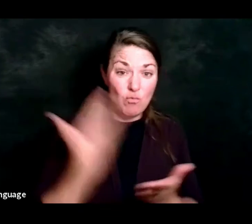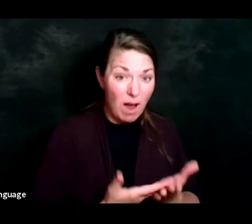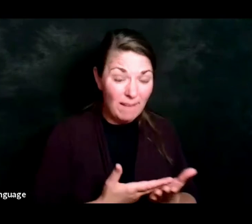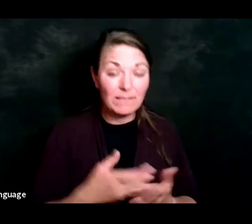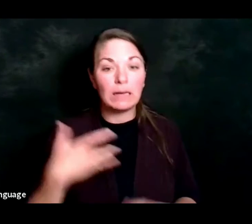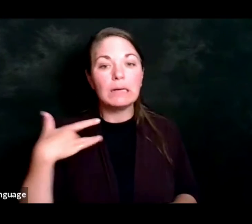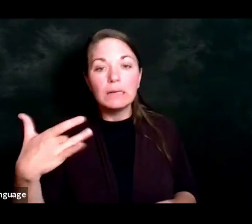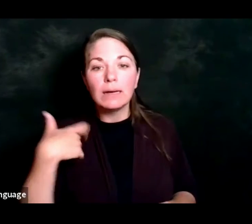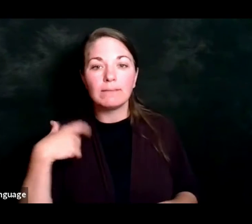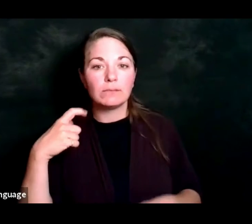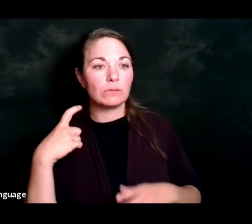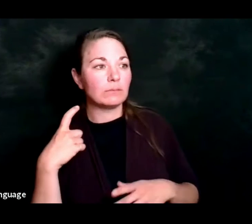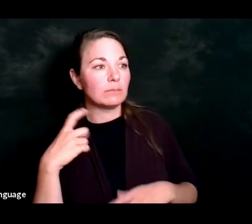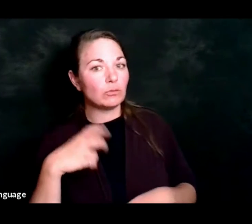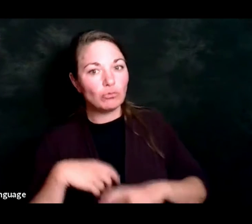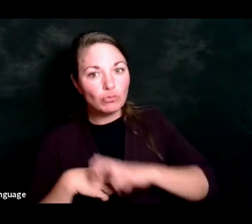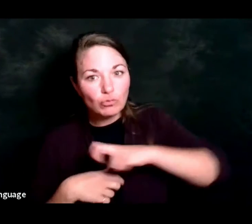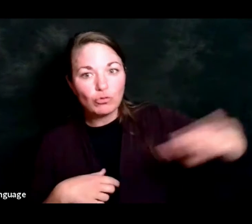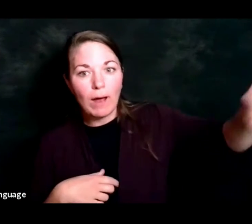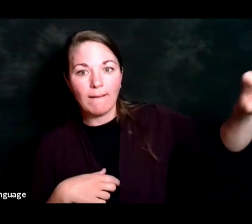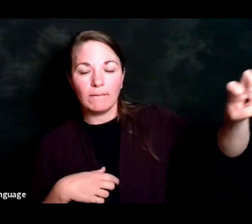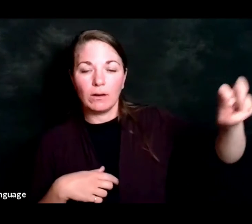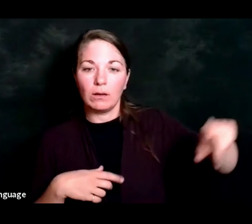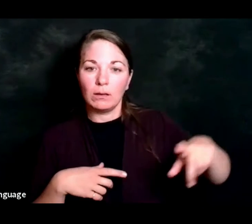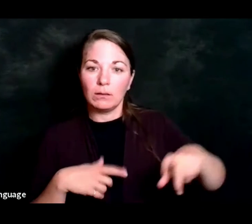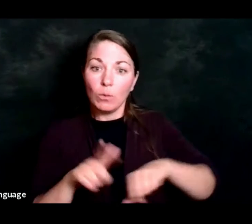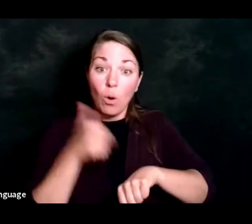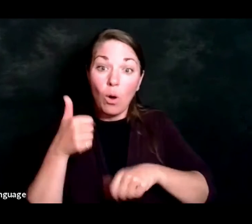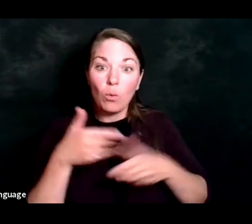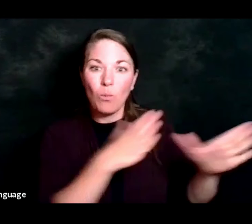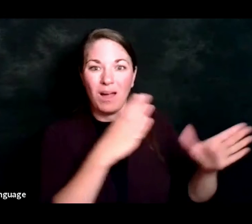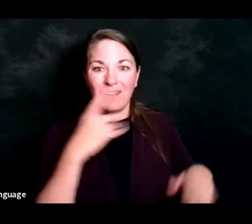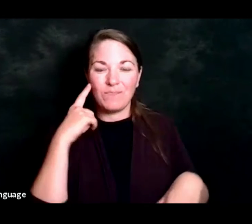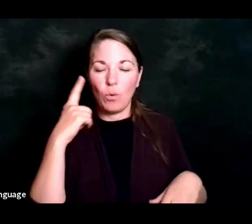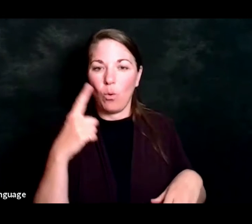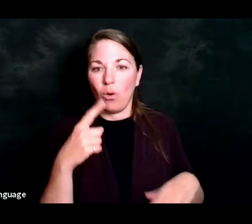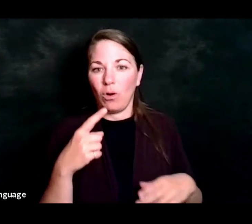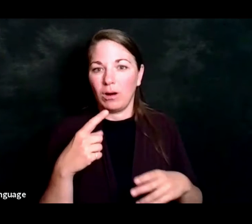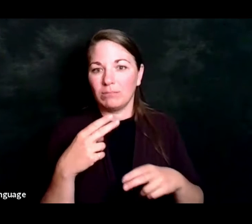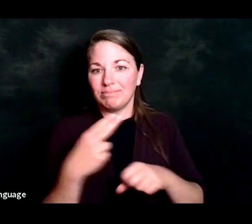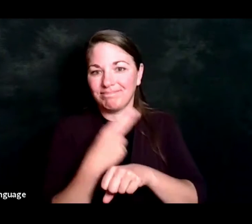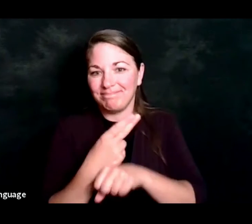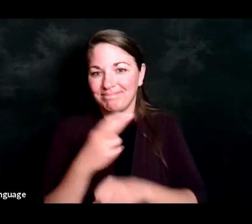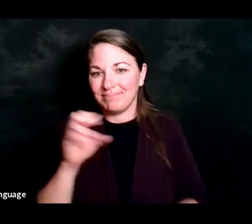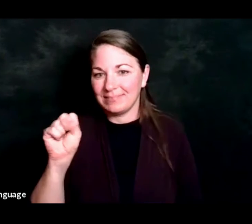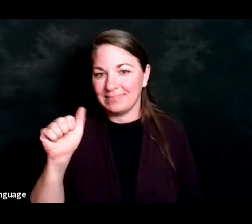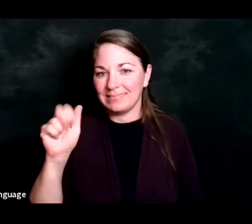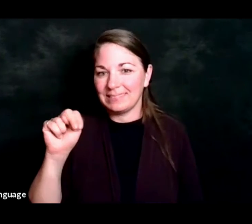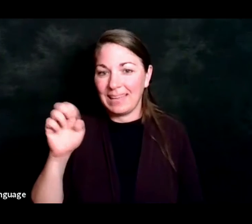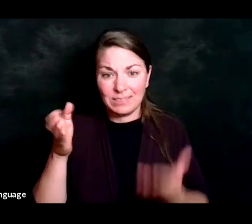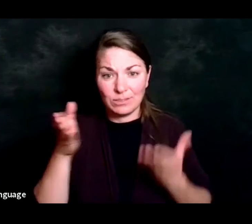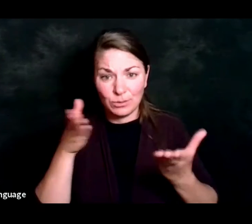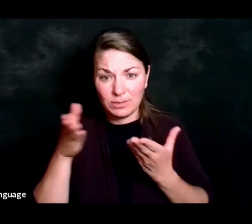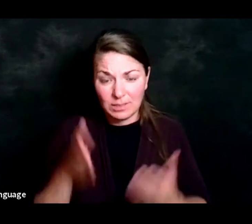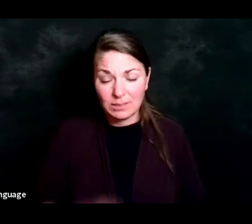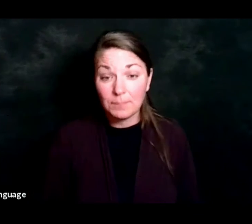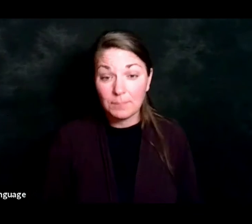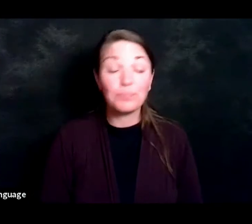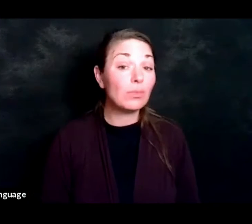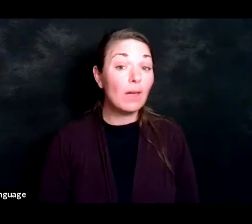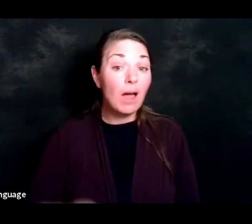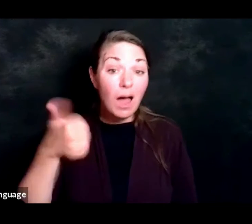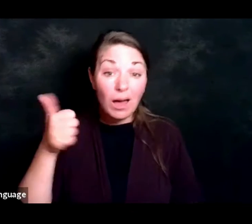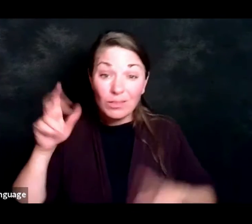big cities that have SANE services. Another issue that I seem to confront a